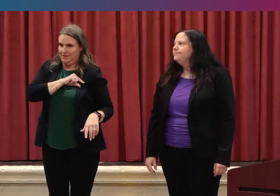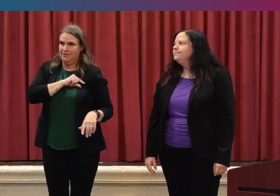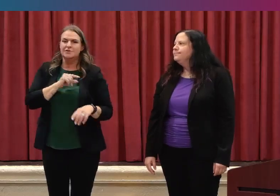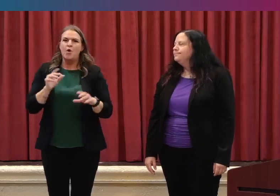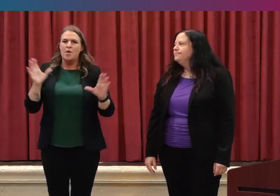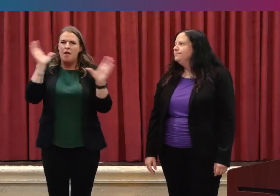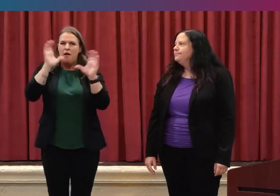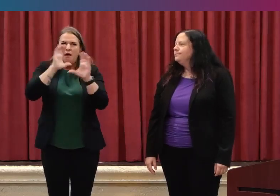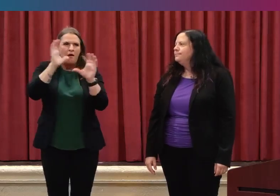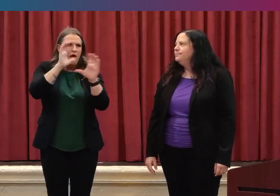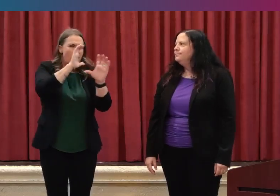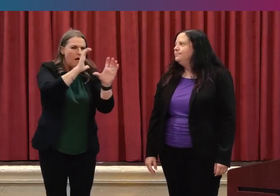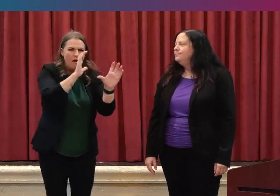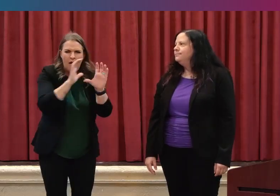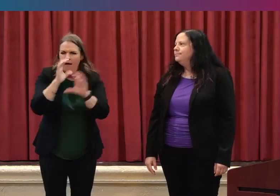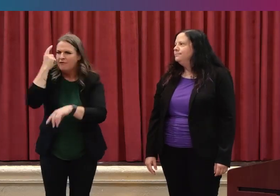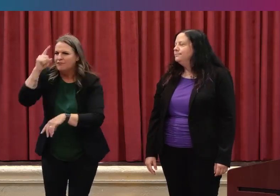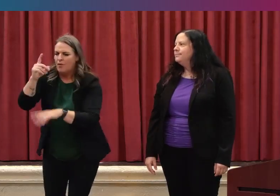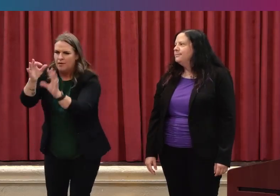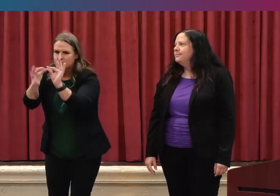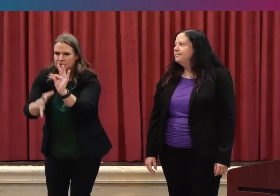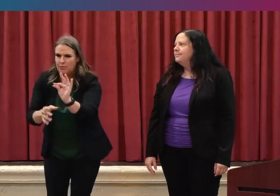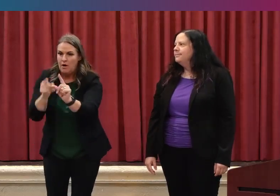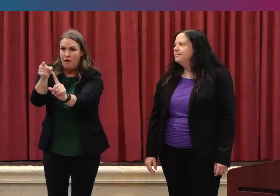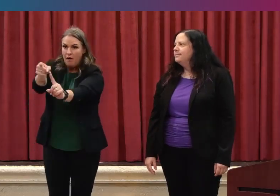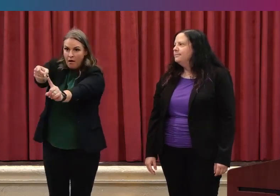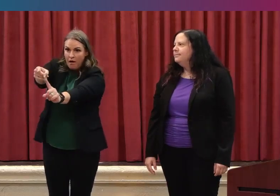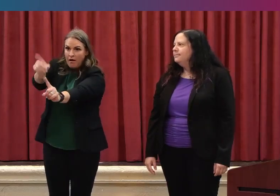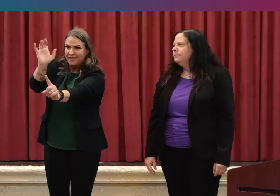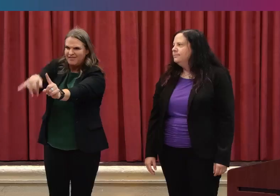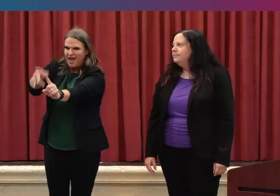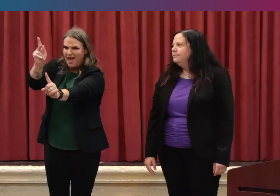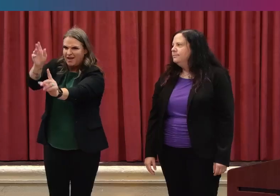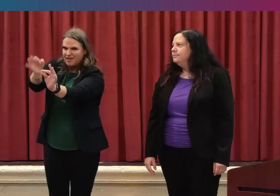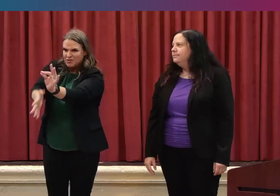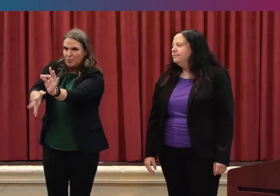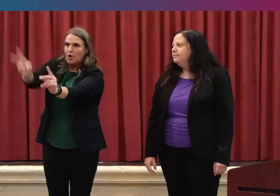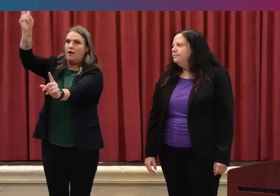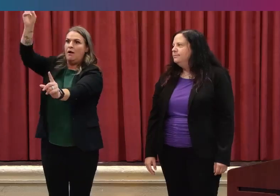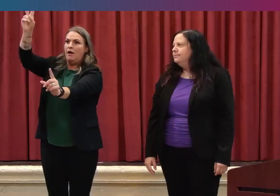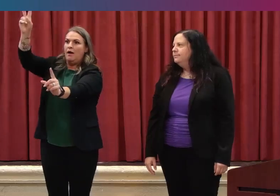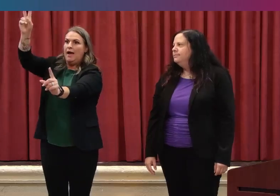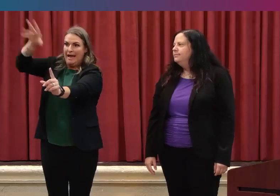so that we can find the most qualified individual for that assignment.